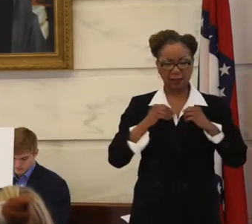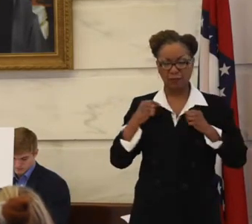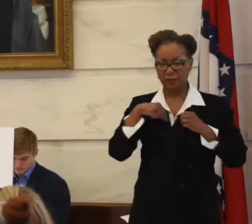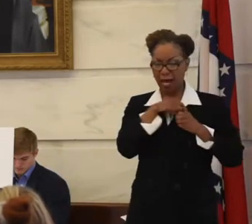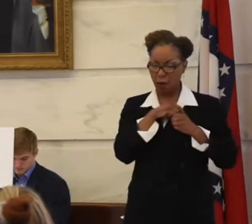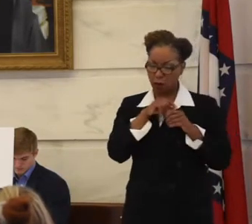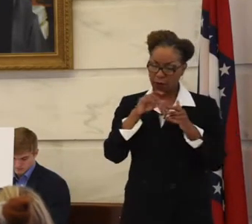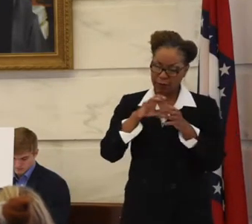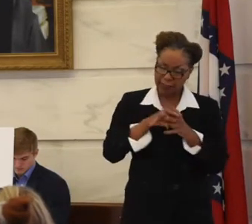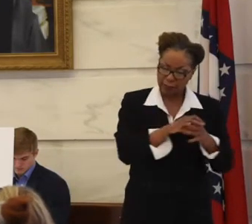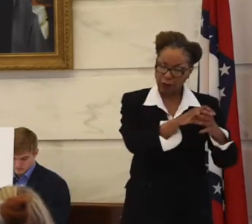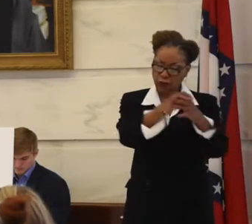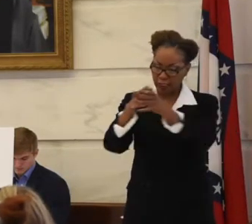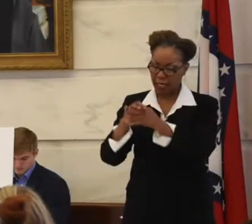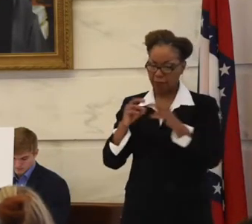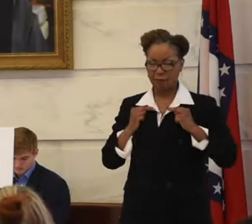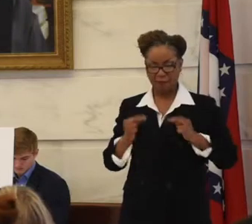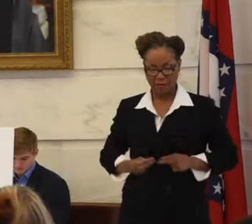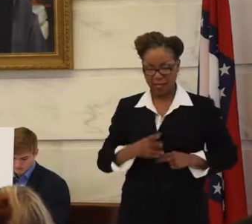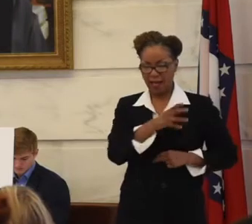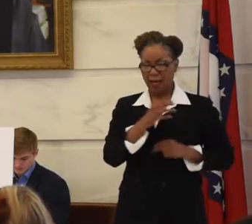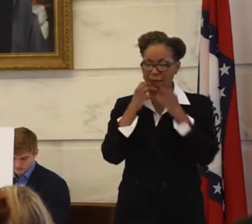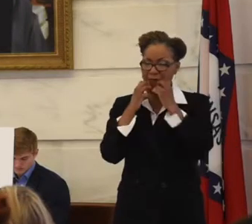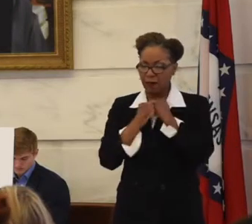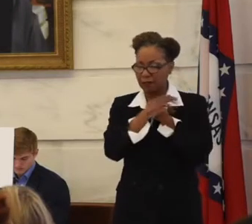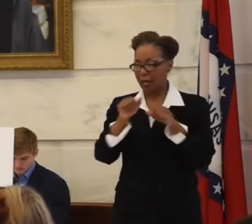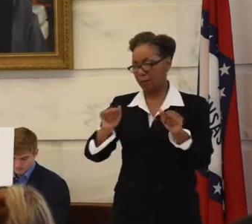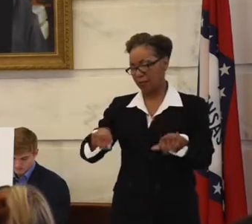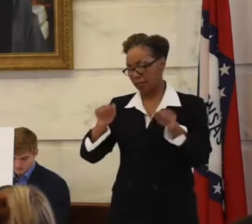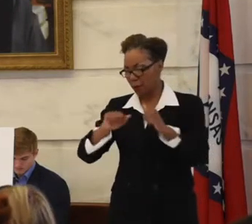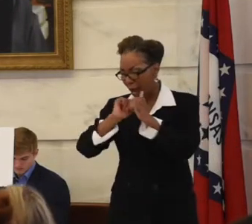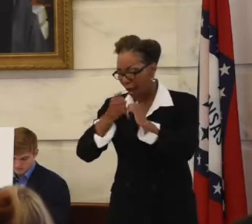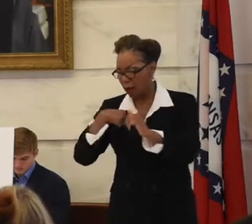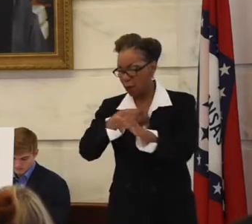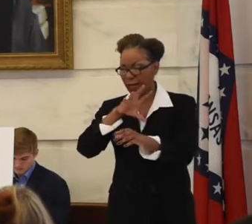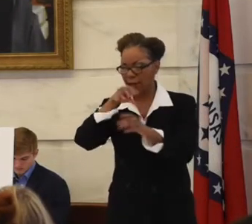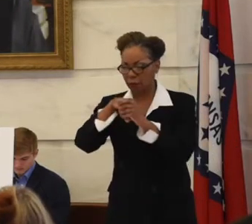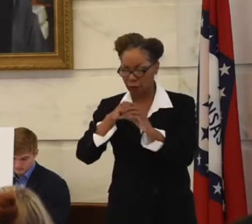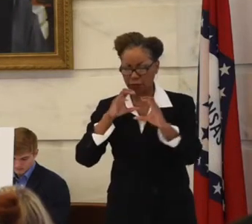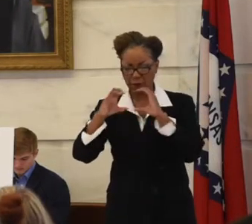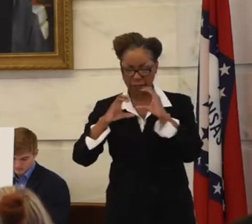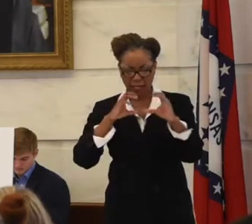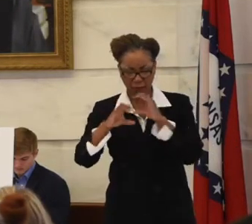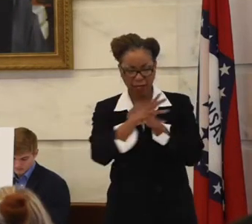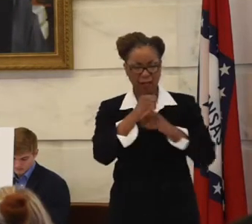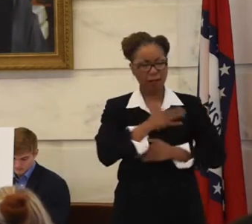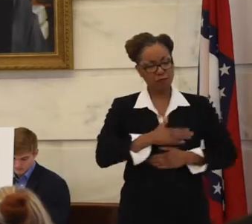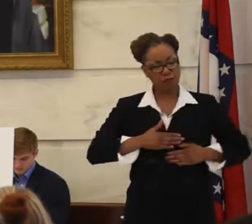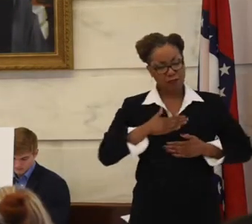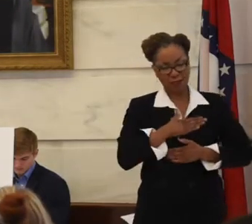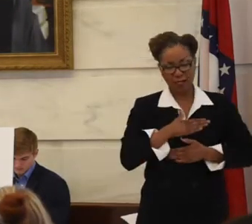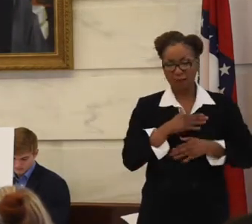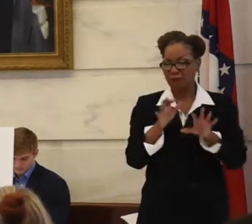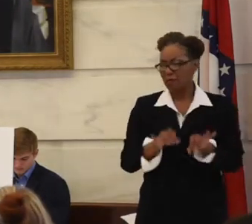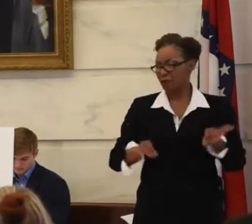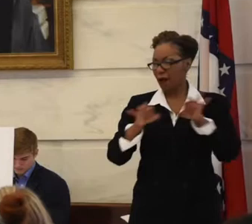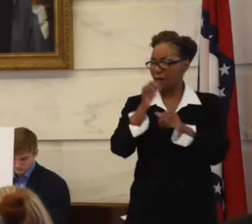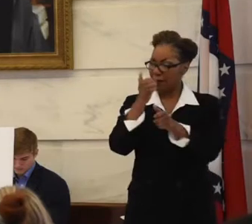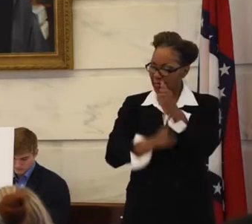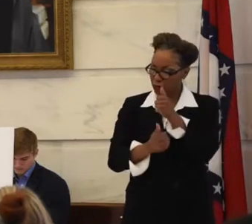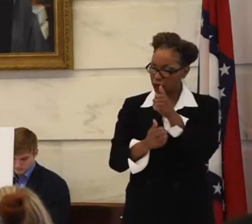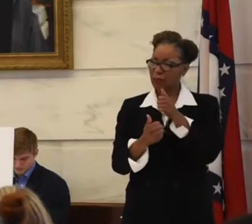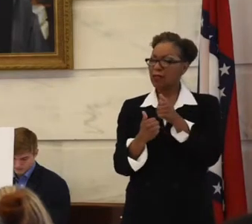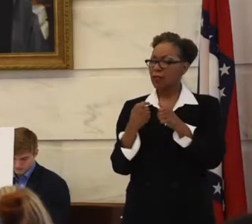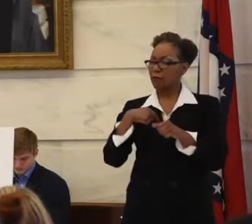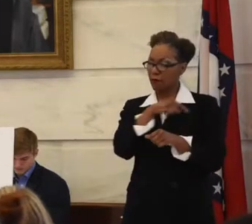humanity, values, and potential. By improving communications and appreciating the value of each and every one